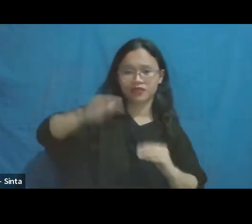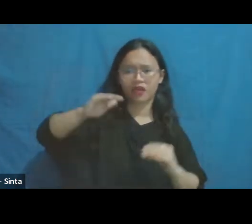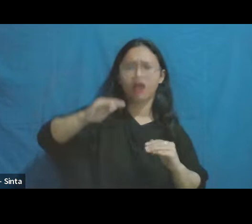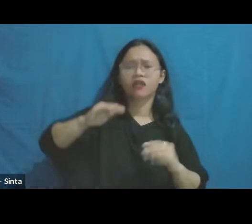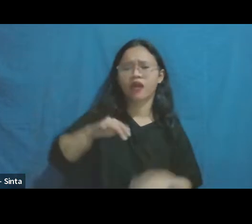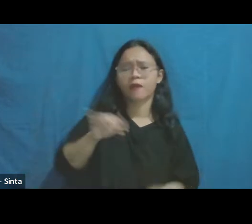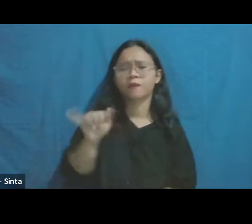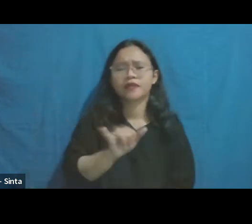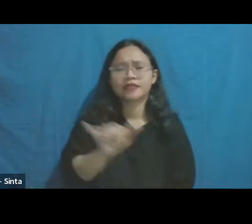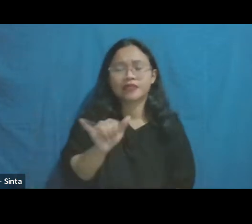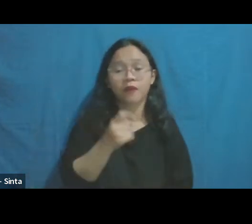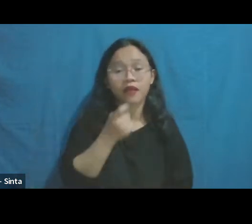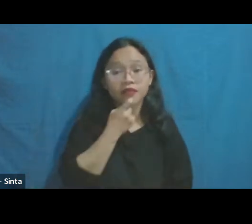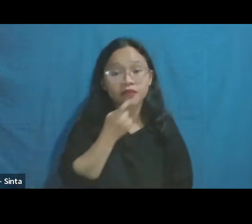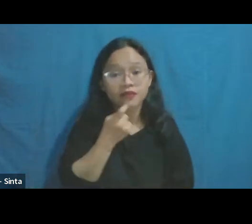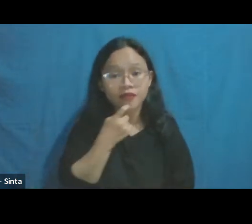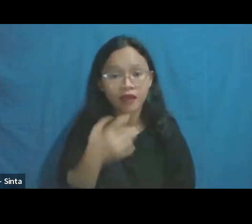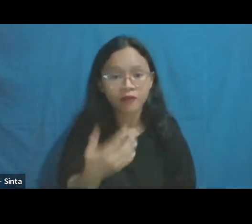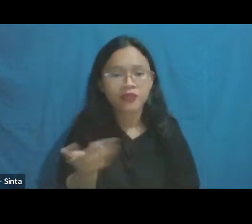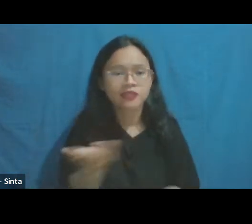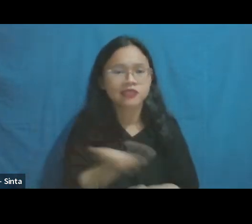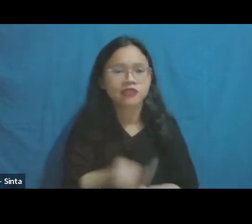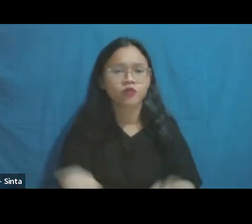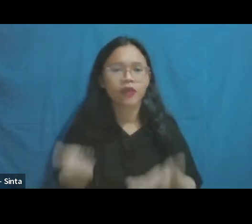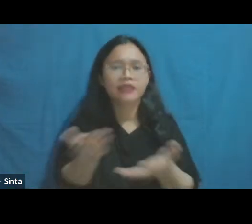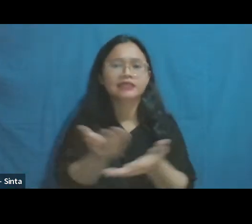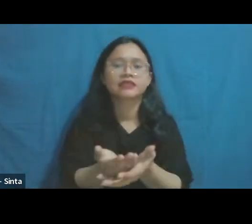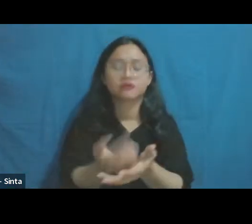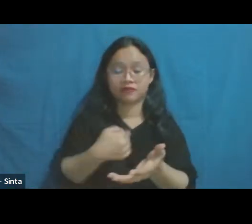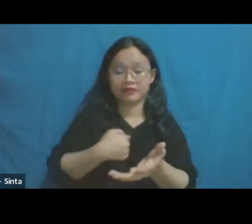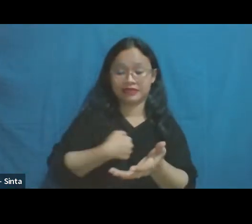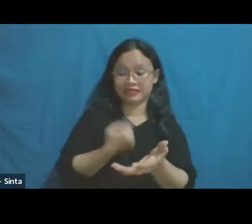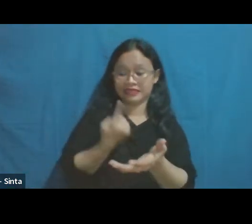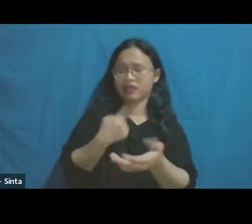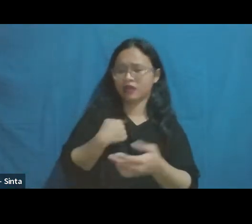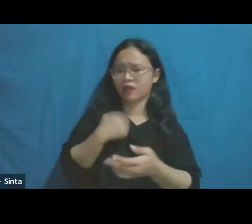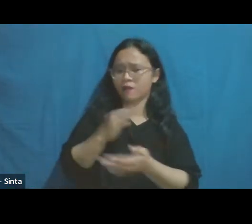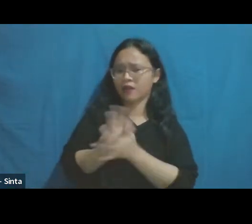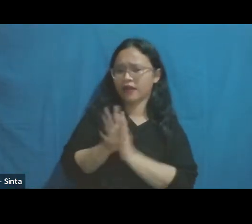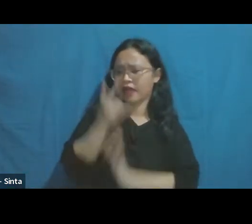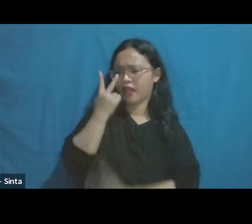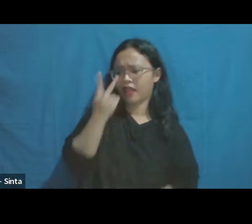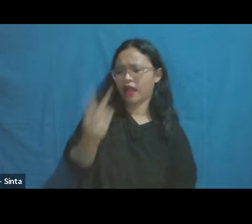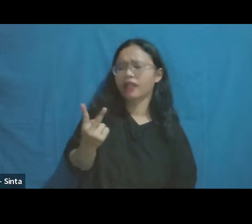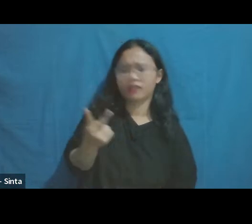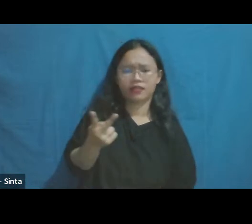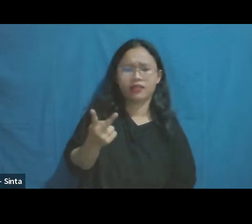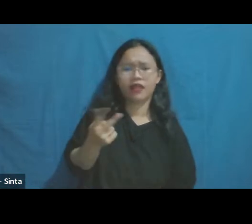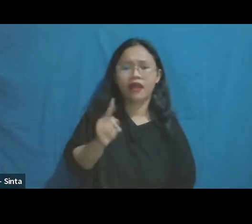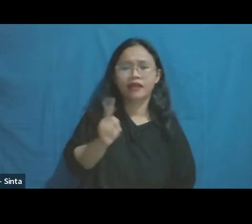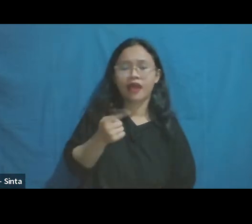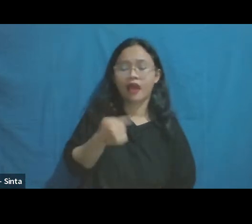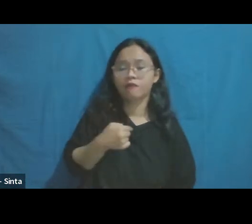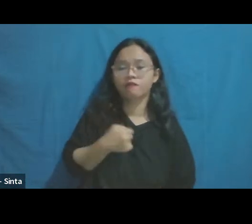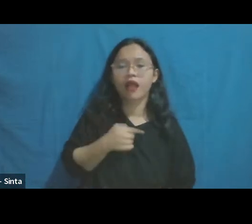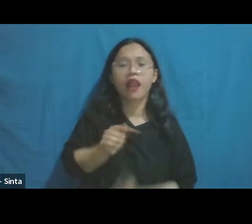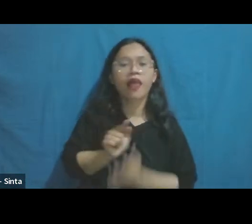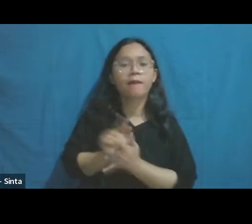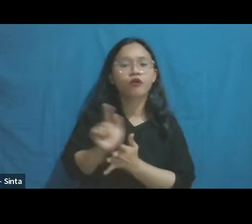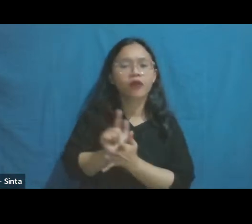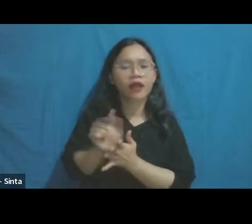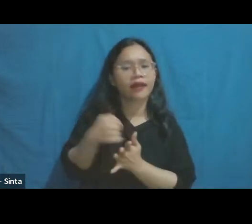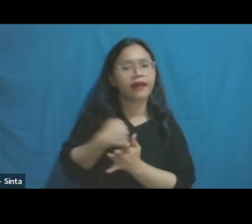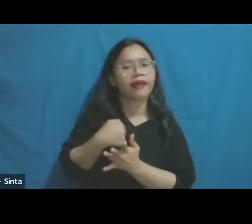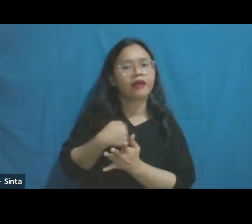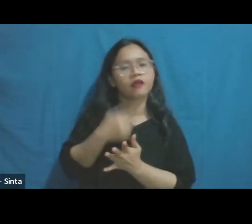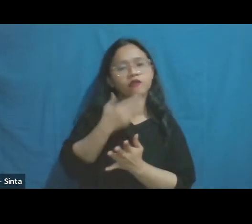findings that I found when I wrote a report for the Simon Scott, was that the demographics gap,